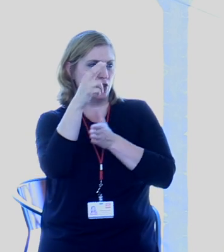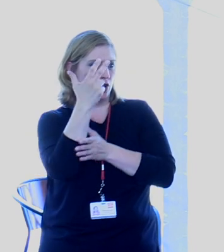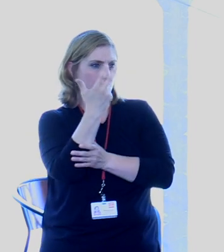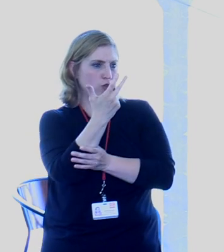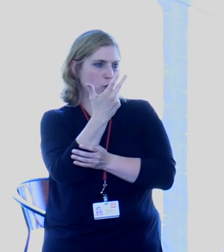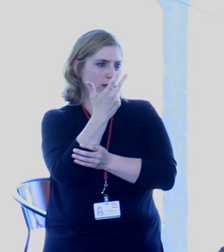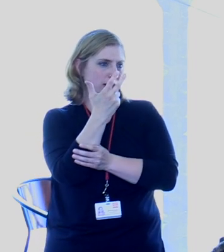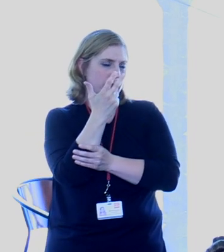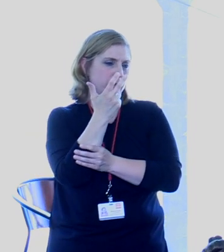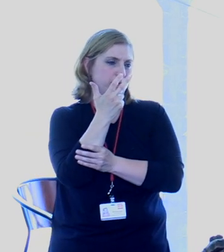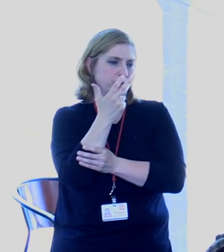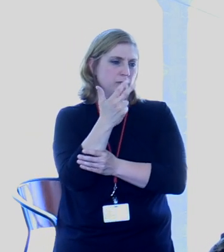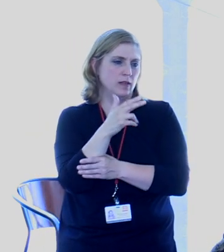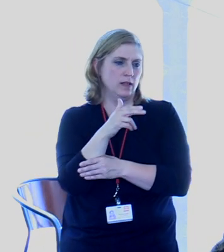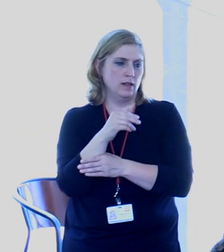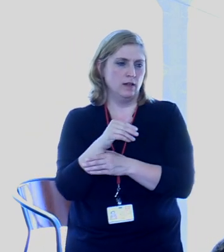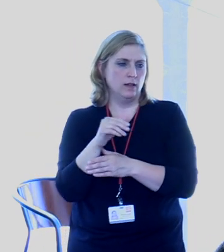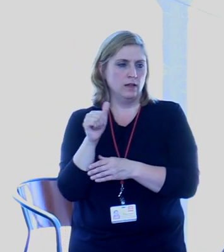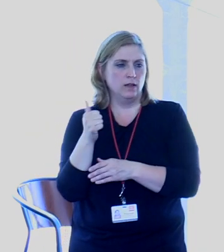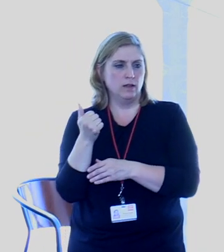another wonderful poem.